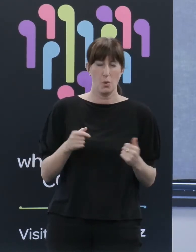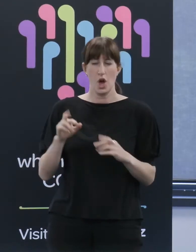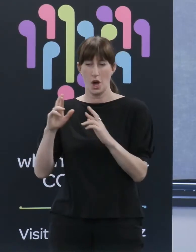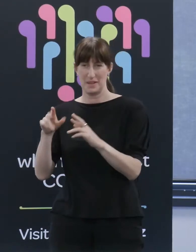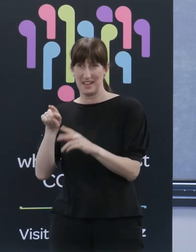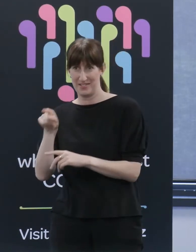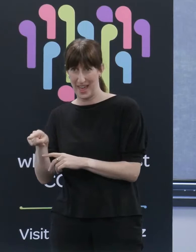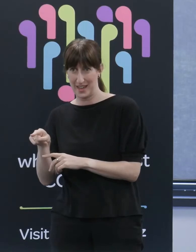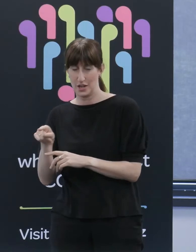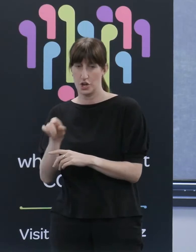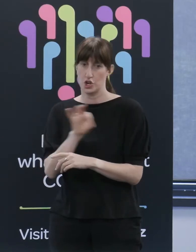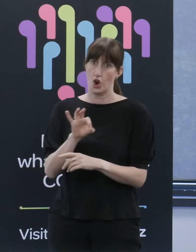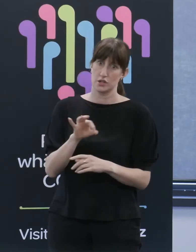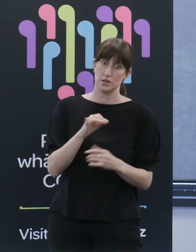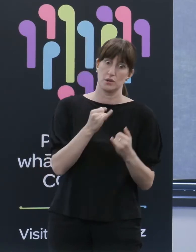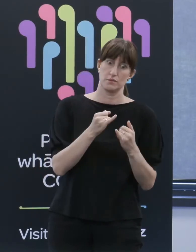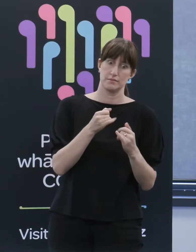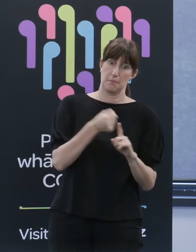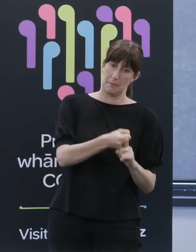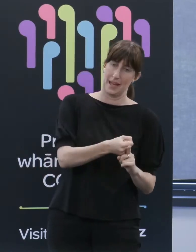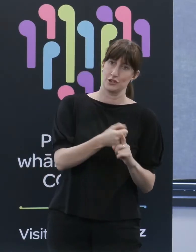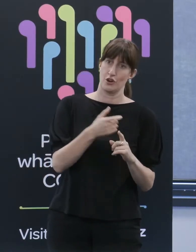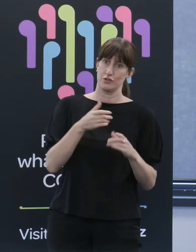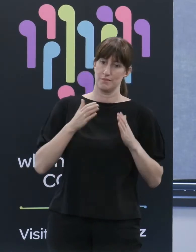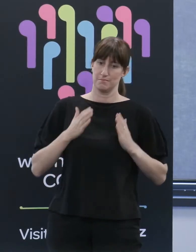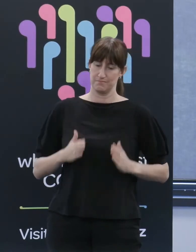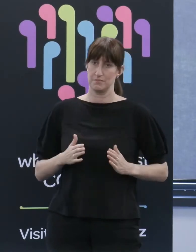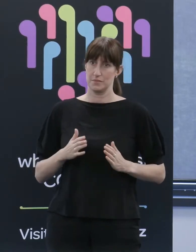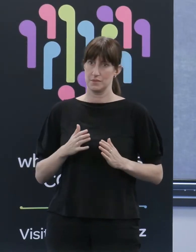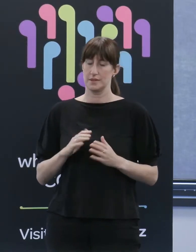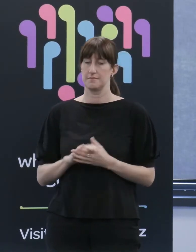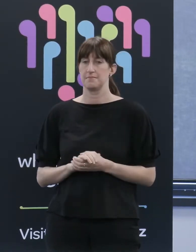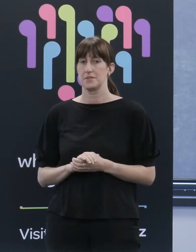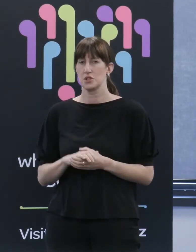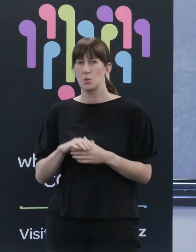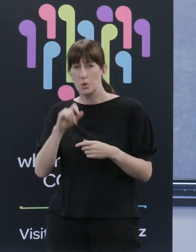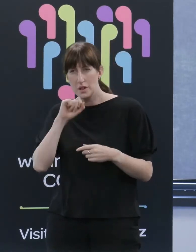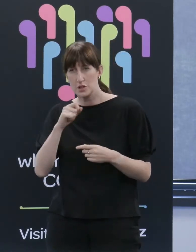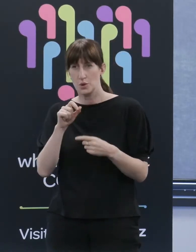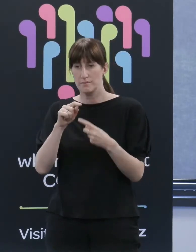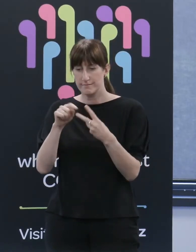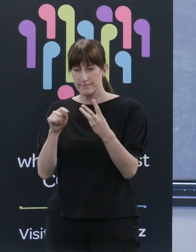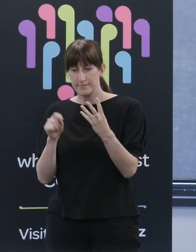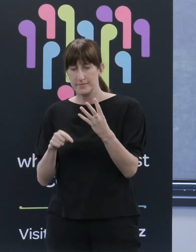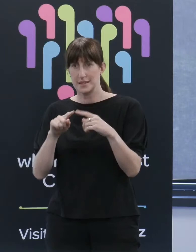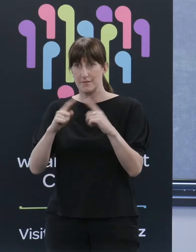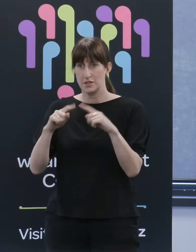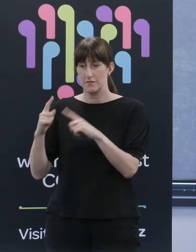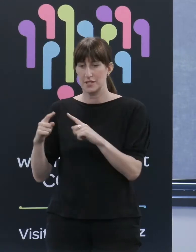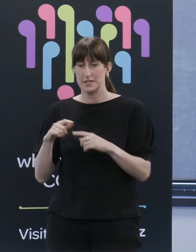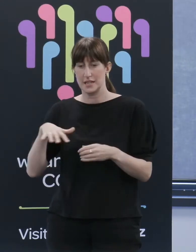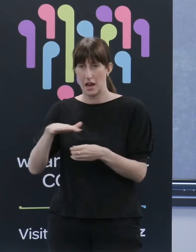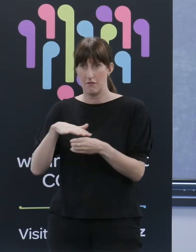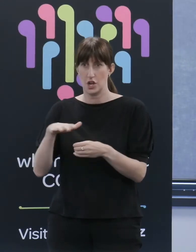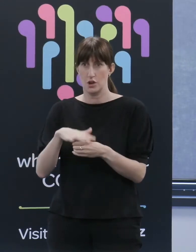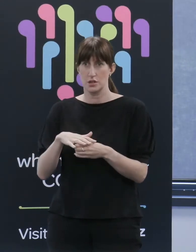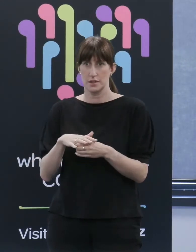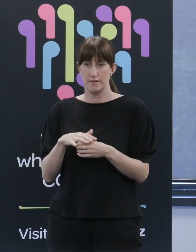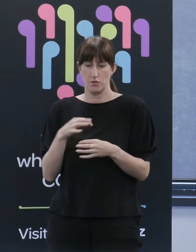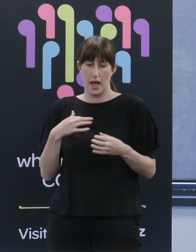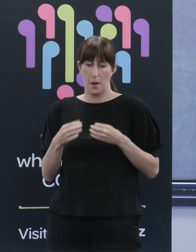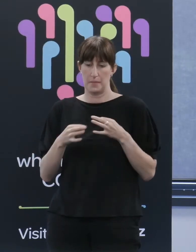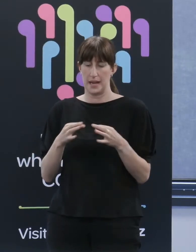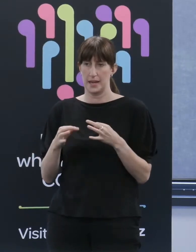there's always that balance there. So we'll do a number of different scenarios and see where that takes us in terms of planning. Right, so could